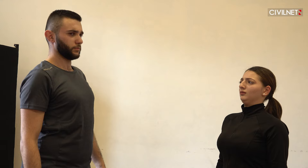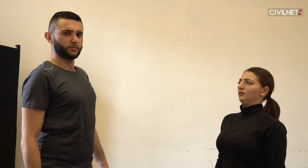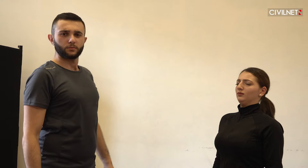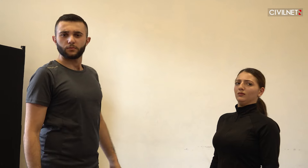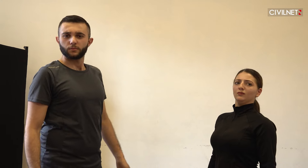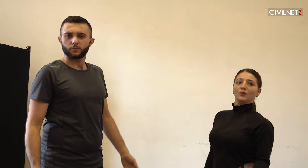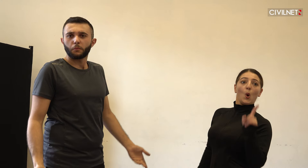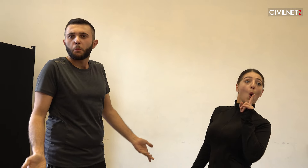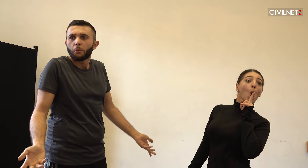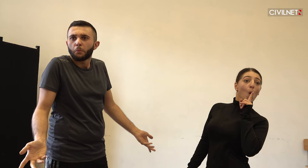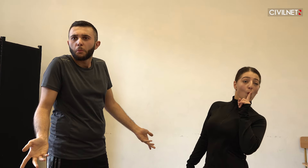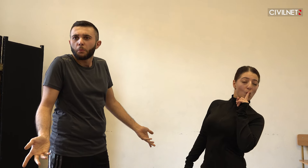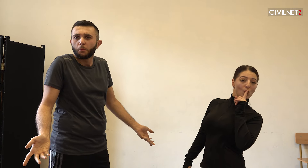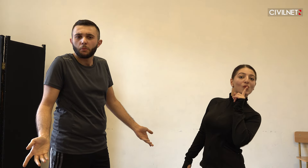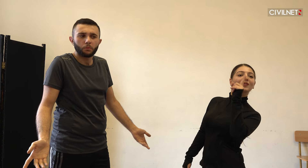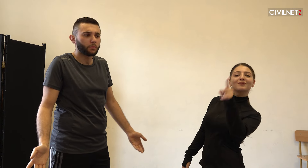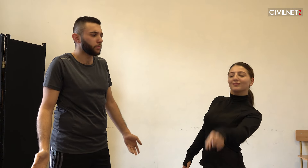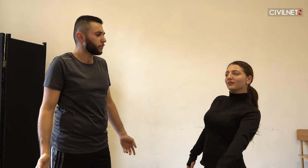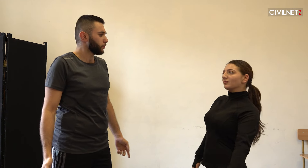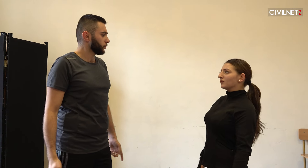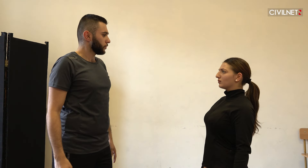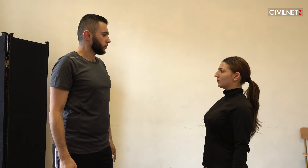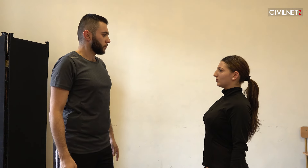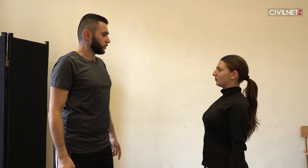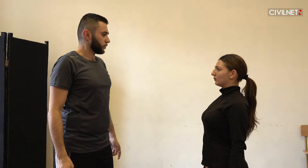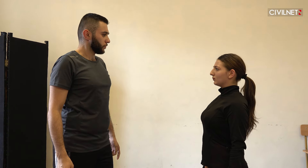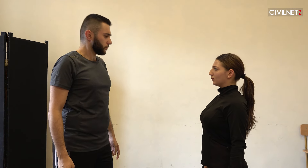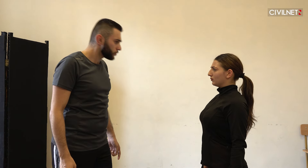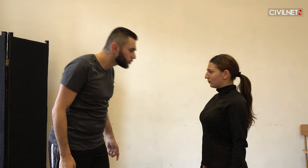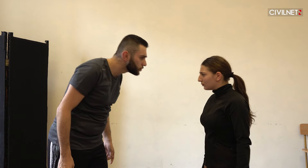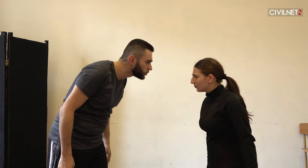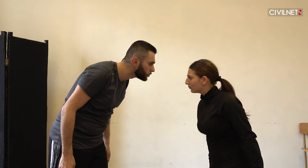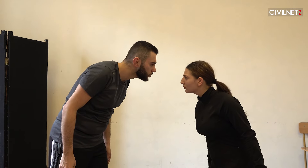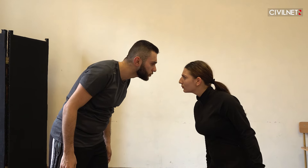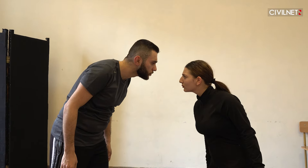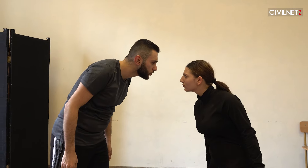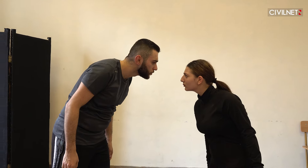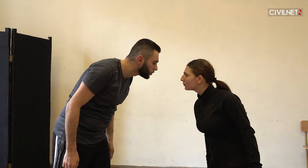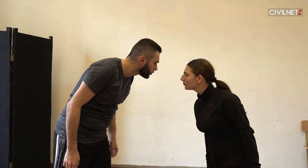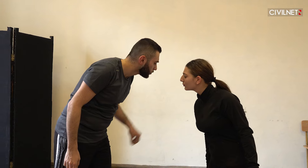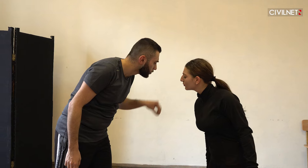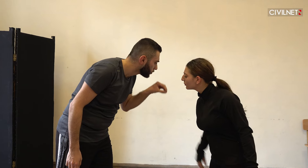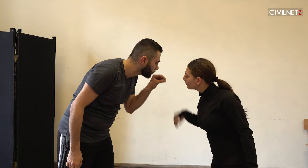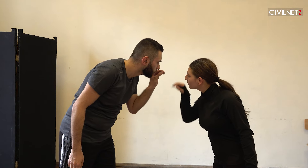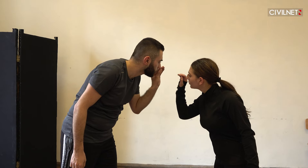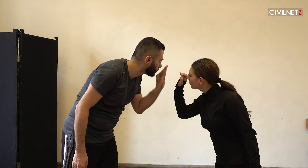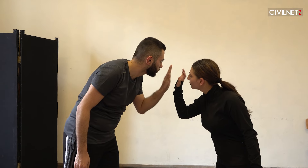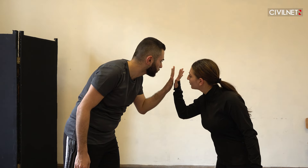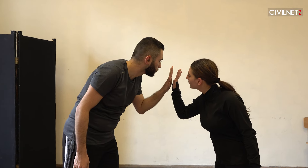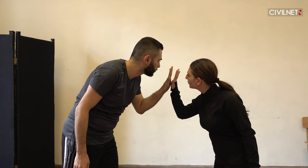When I was accepted to freshman year, I was so scared. I had so many mixed thoughts. I wanted to drop out, but I persevered and slowly realized